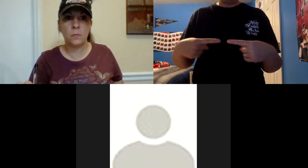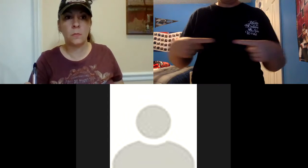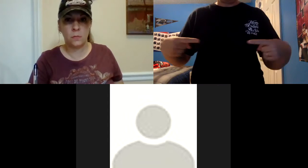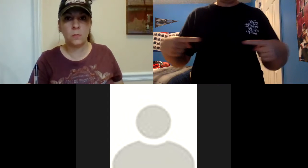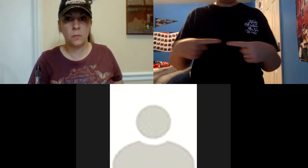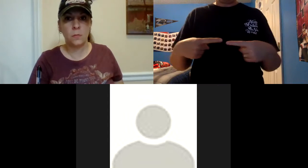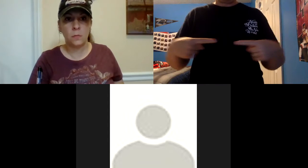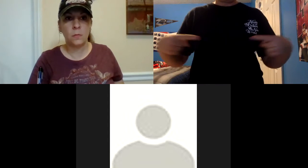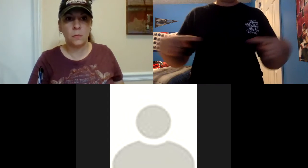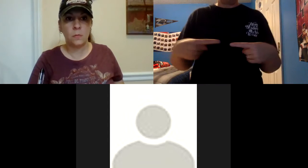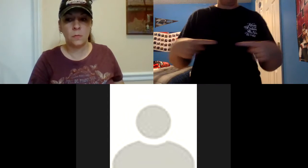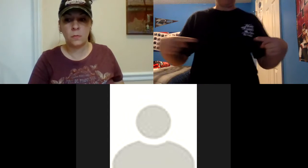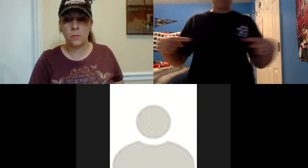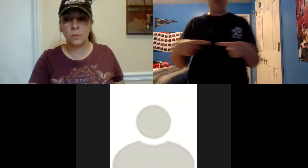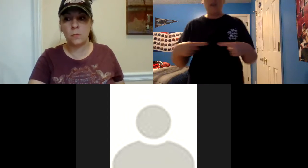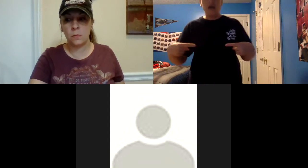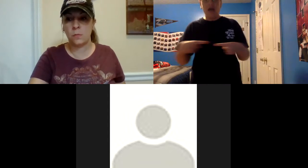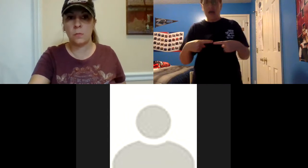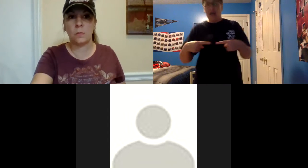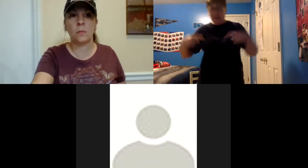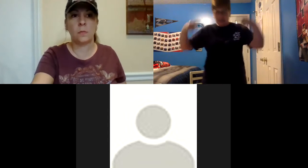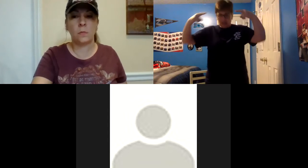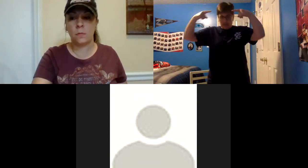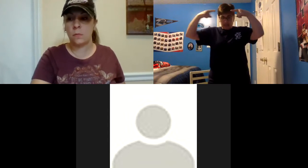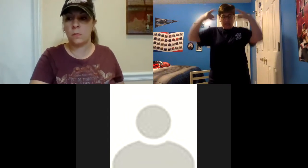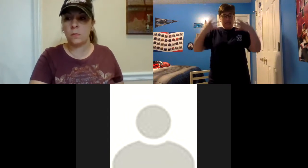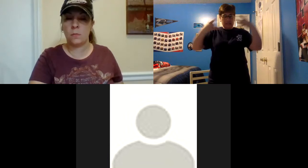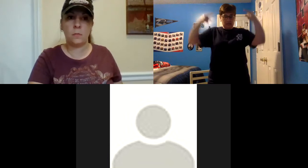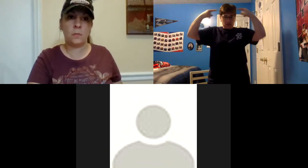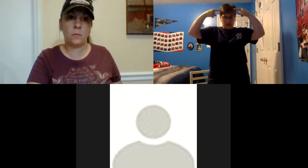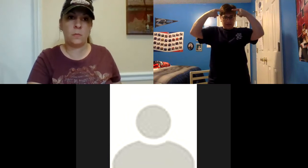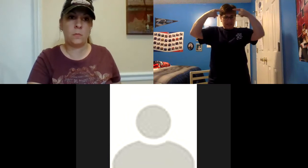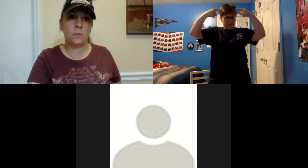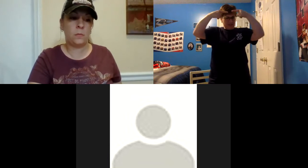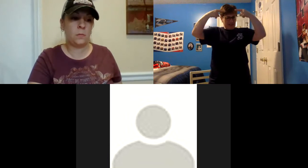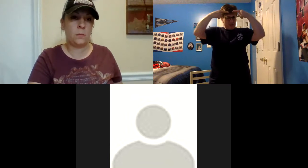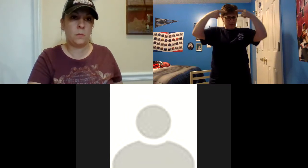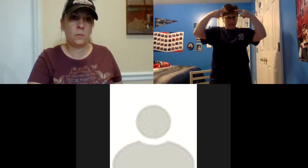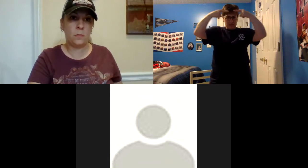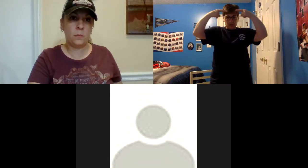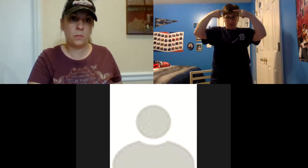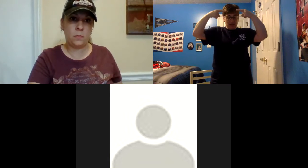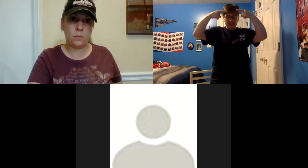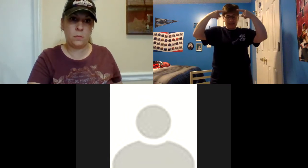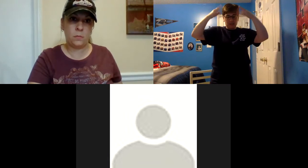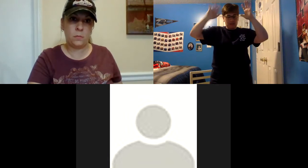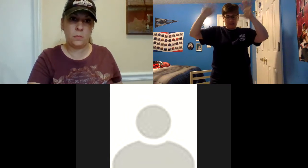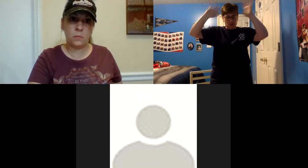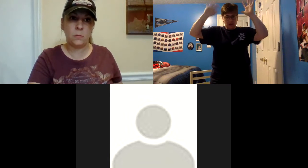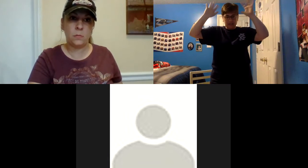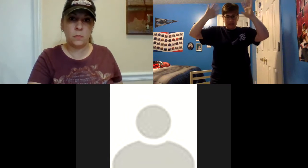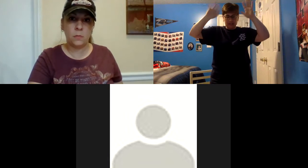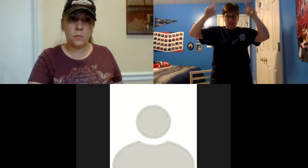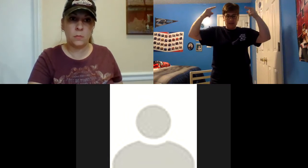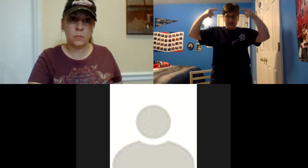just pushing your two fingers towards each other. And the neat thing is you can, and see, I feel like we've done this one, but I think it's because I've